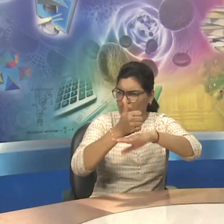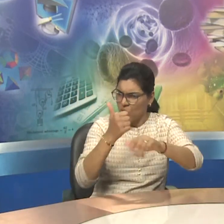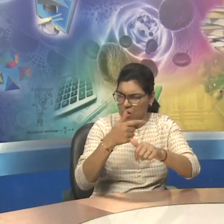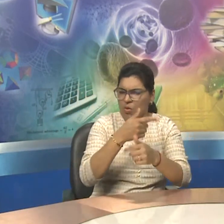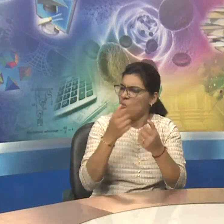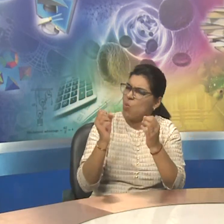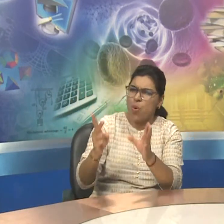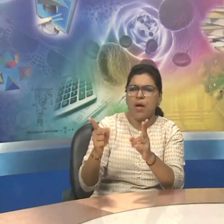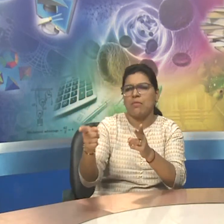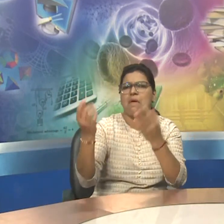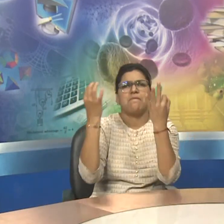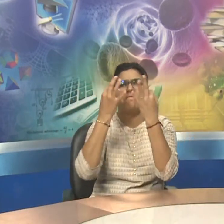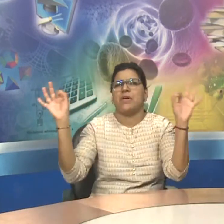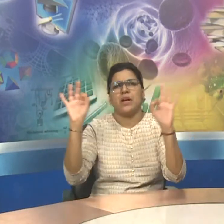personality.